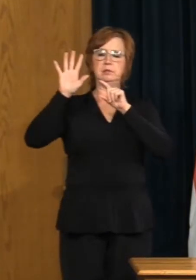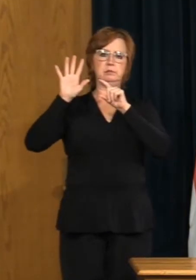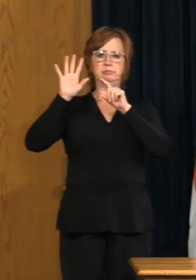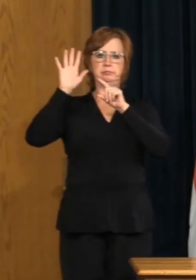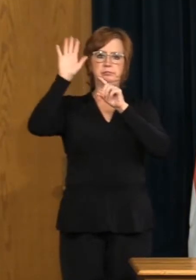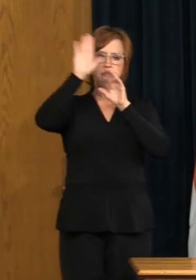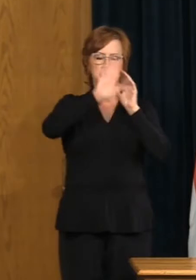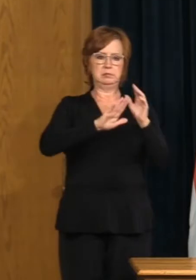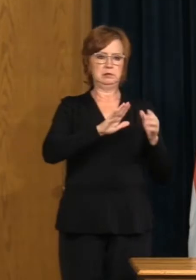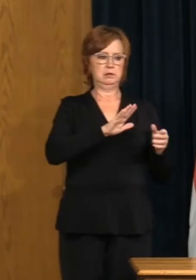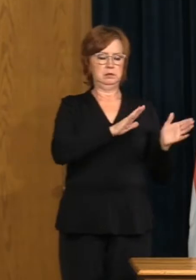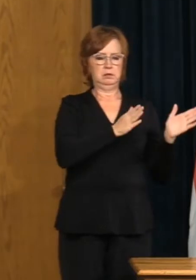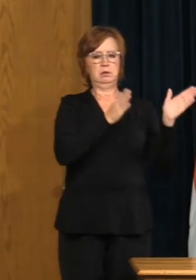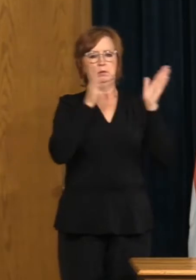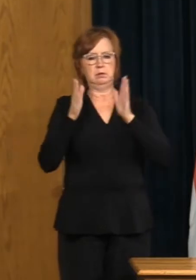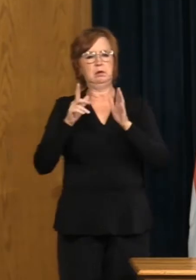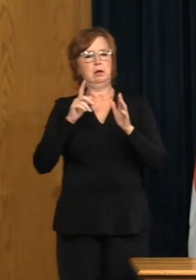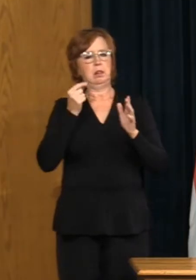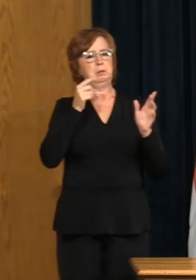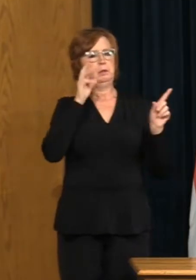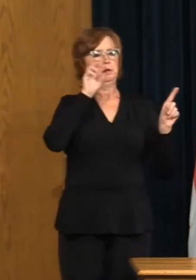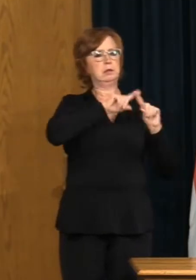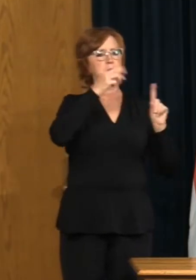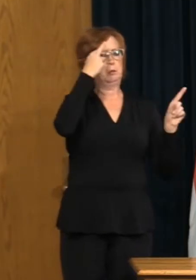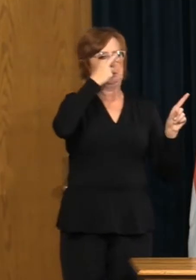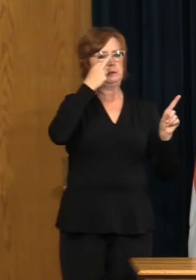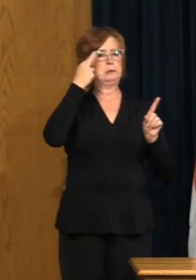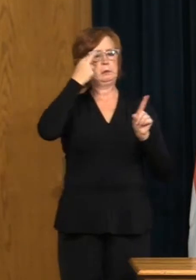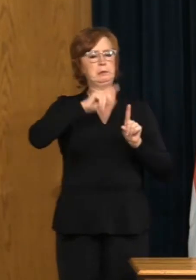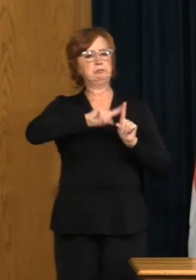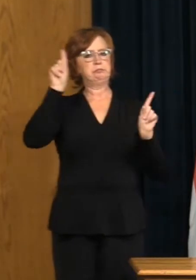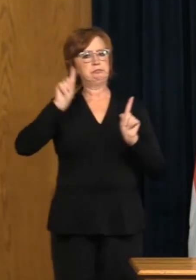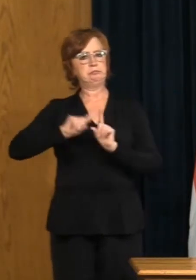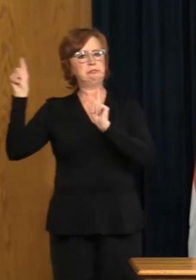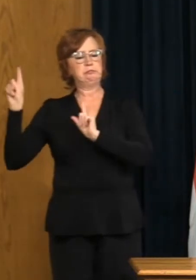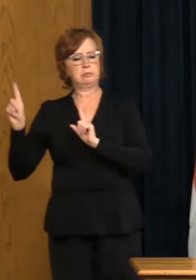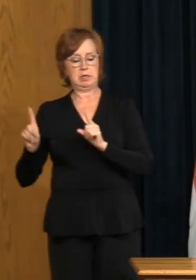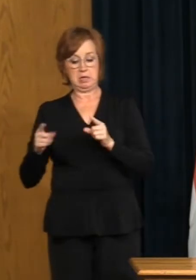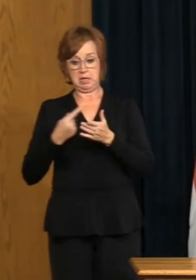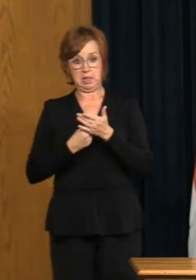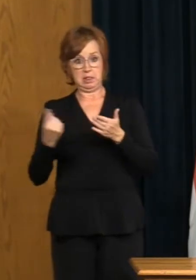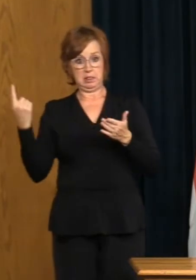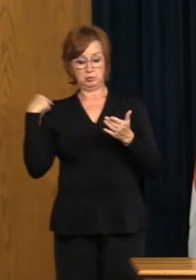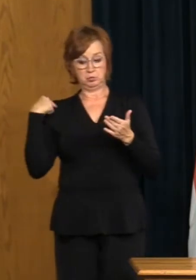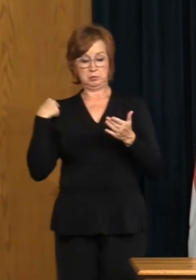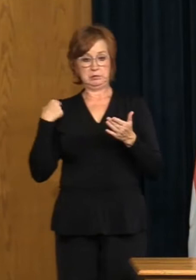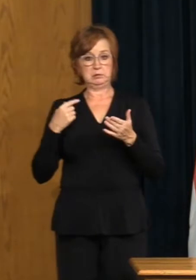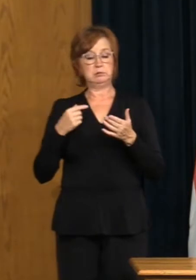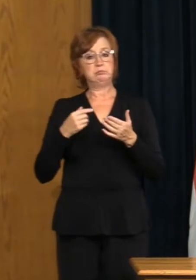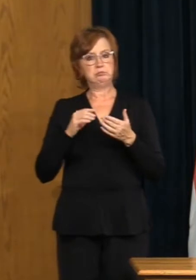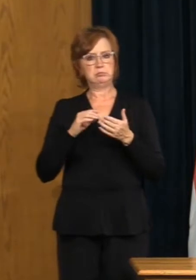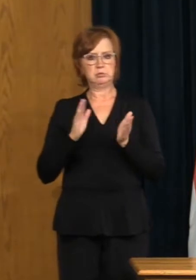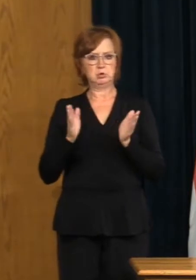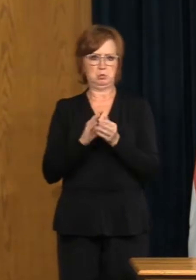cumulative number. But last week we had only a handful of our current active cases